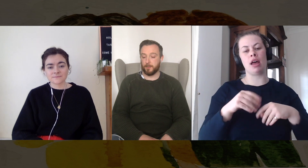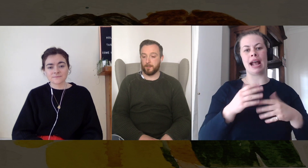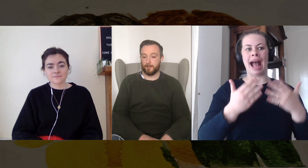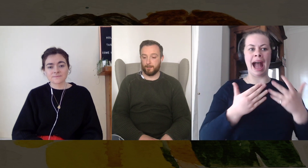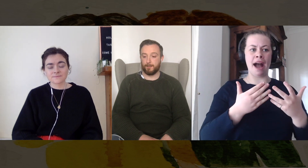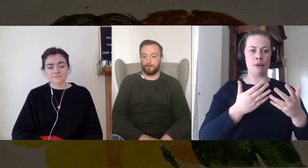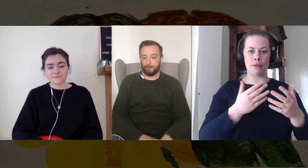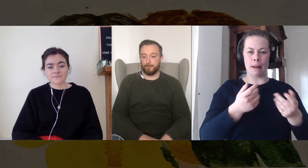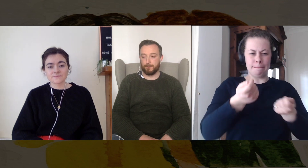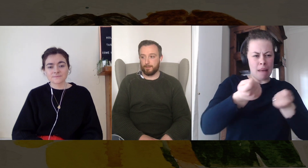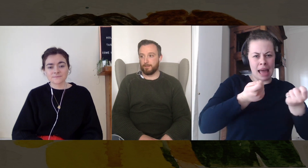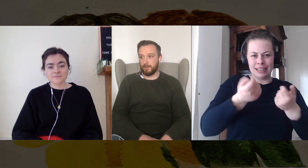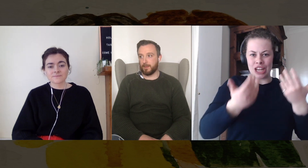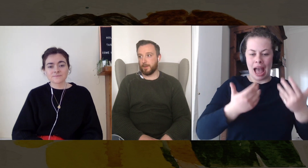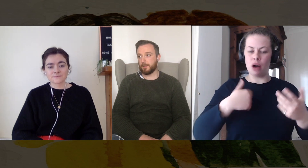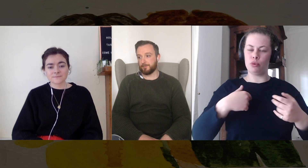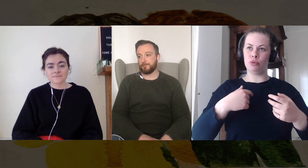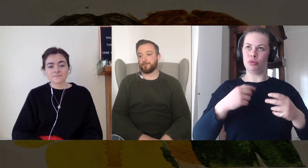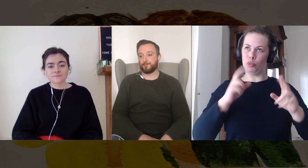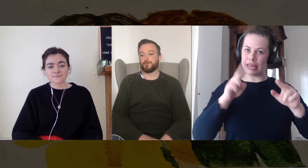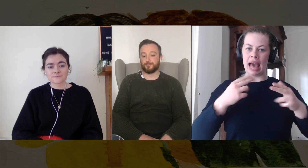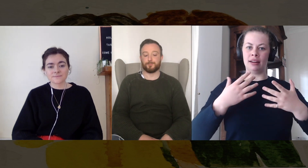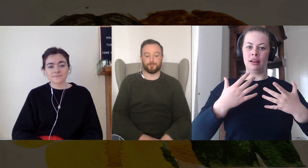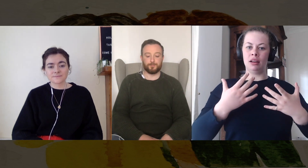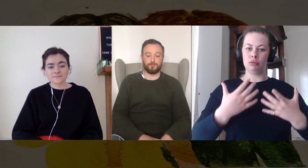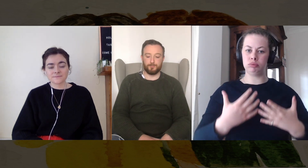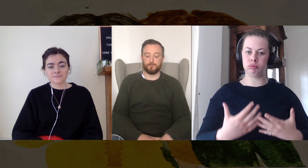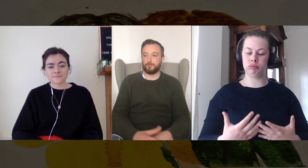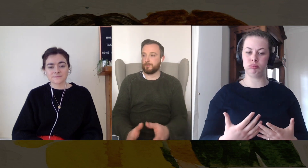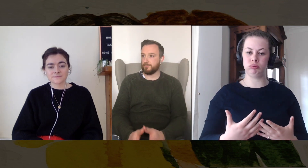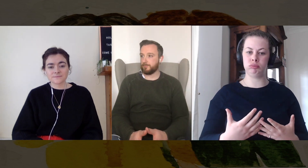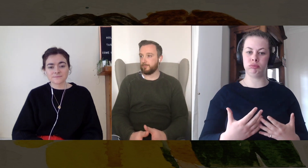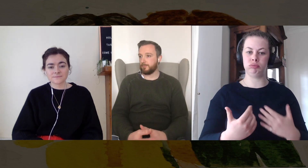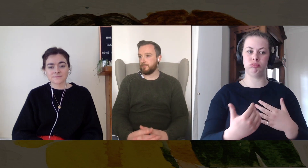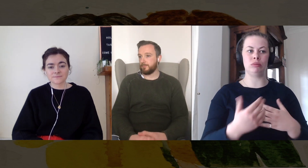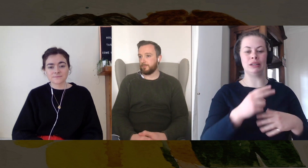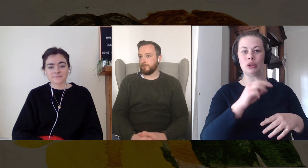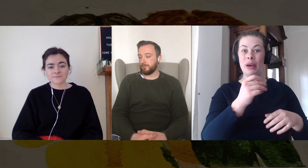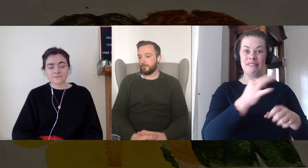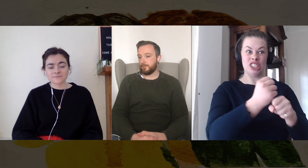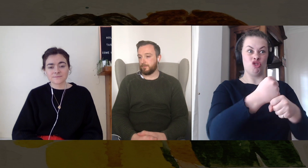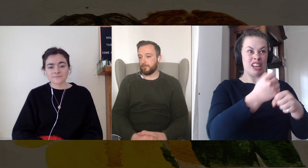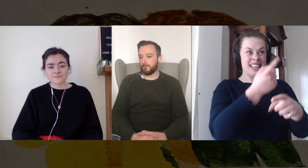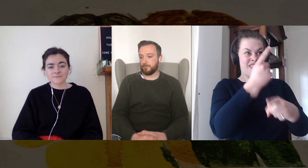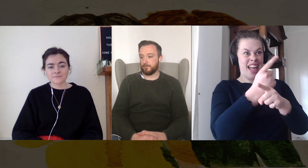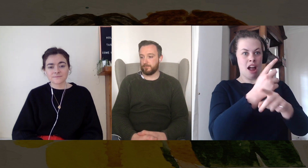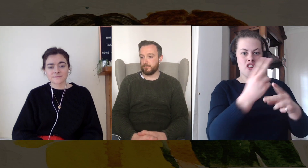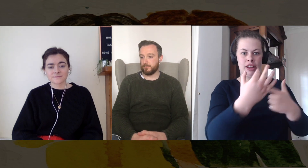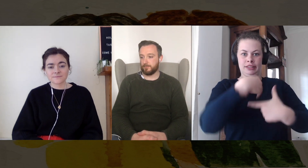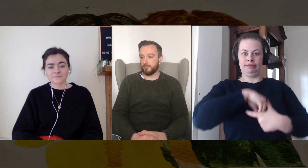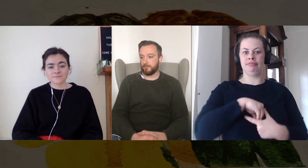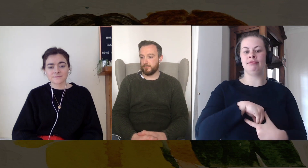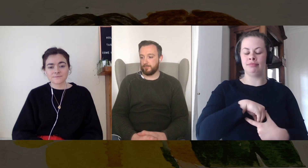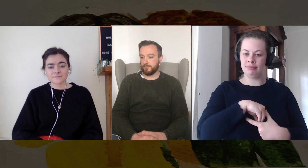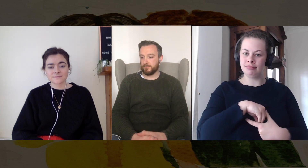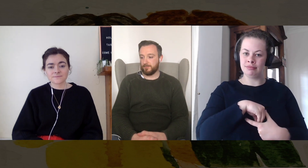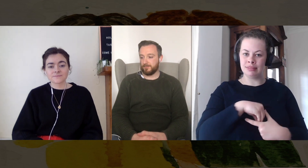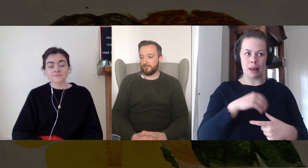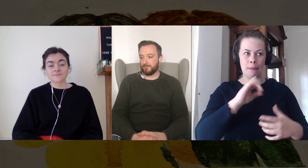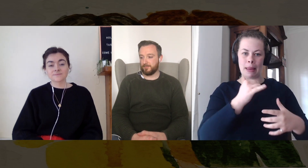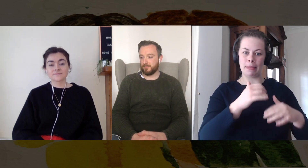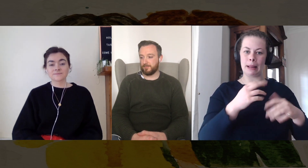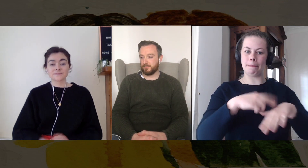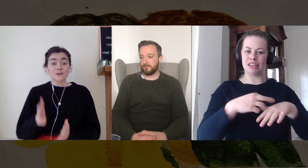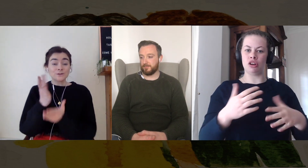about being in like tense situations. As interpreters, we're in those quite a lot, and how we embody it. So like a control on our side is to be able